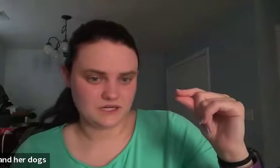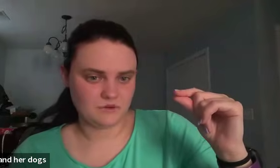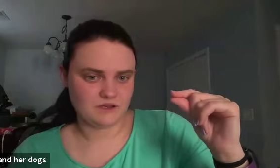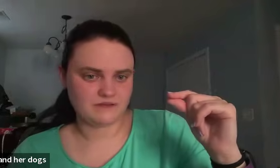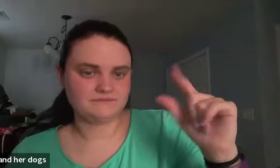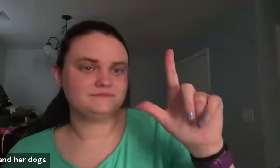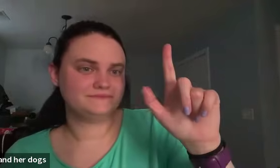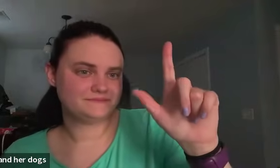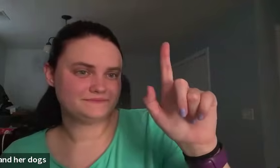21,